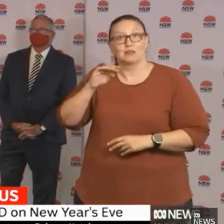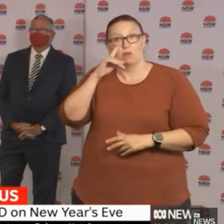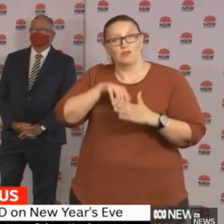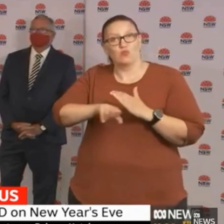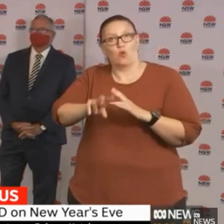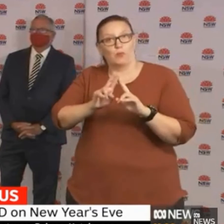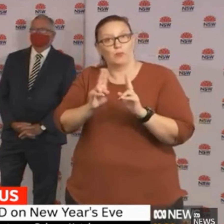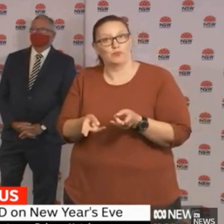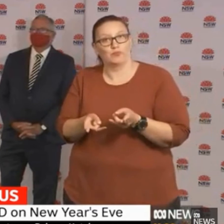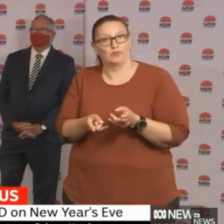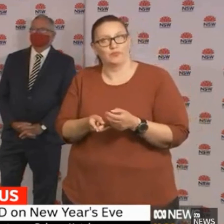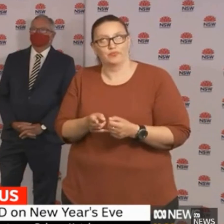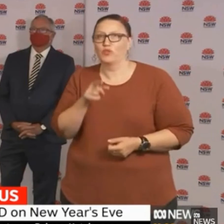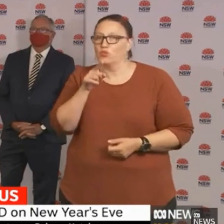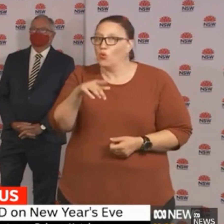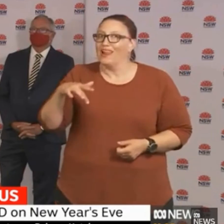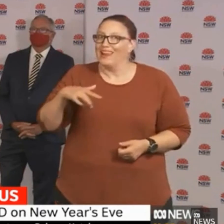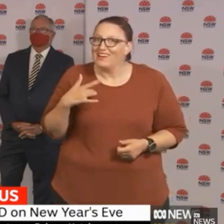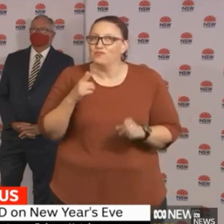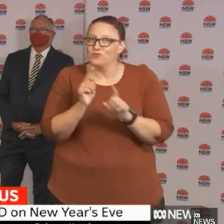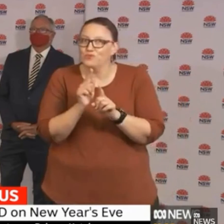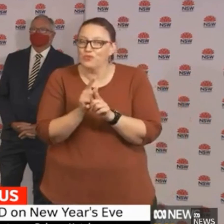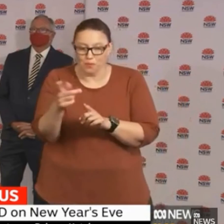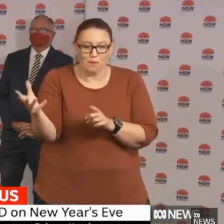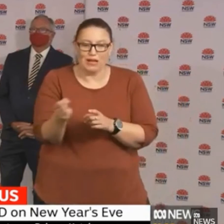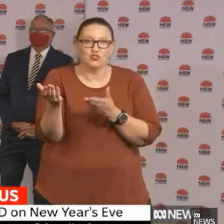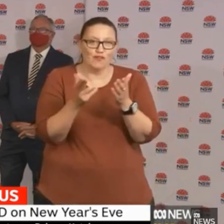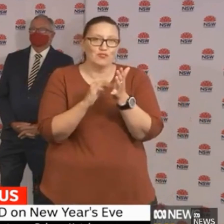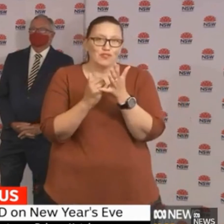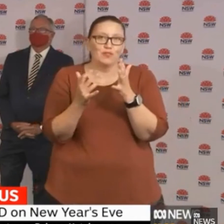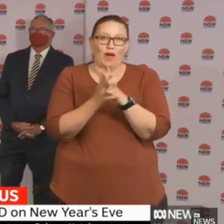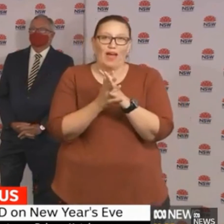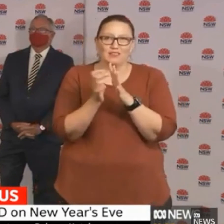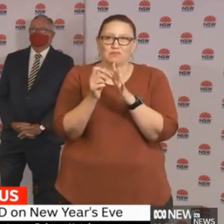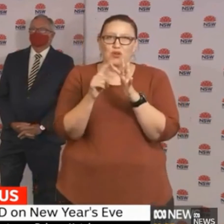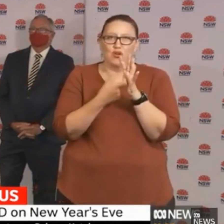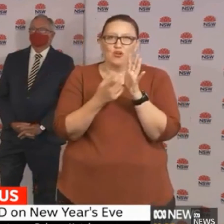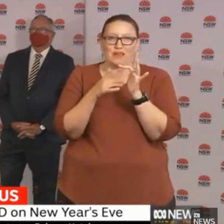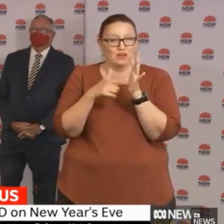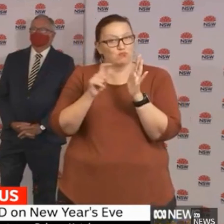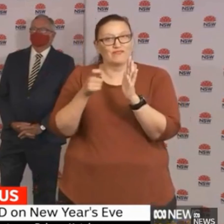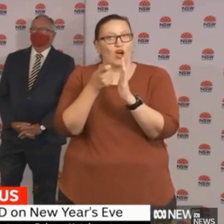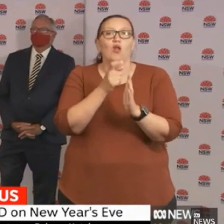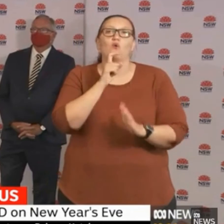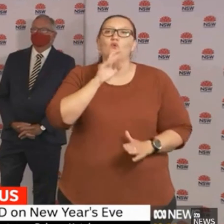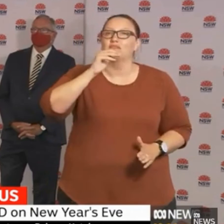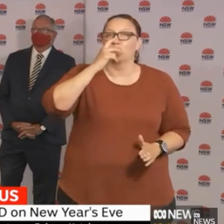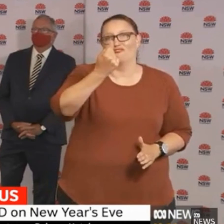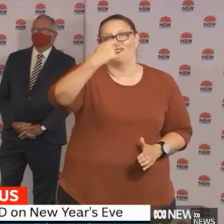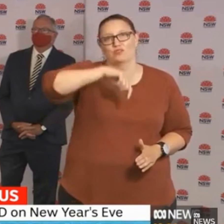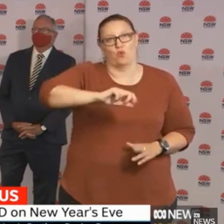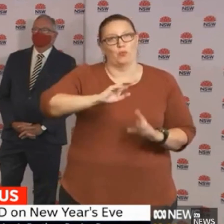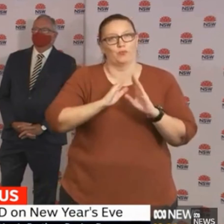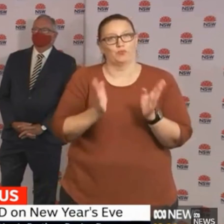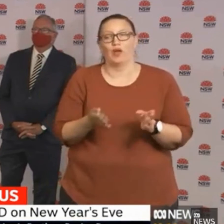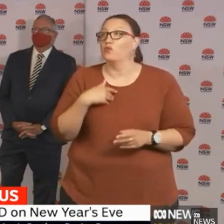and you need to log in. If you live in the CBD, you need to log in with Service New South Wales and provide the names of the 10 people coming to your home. We